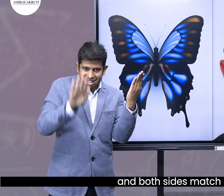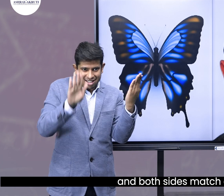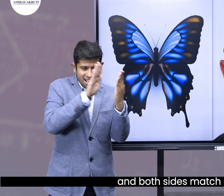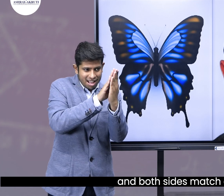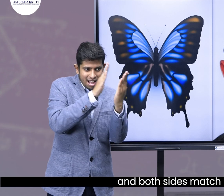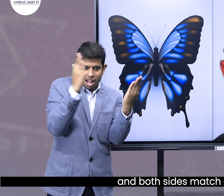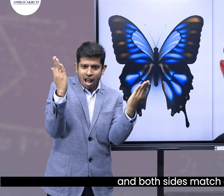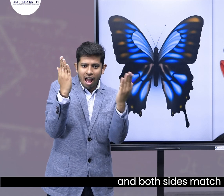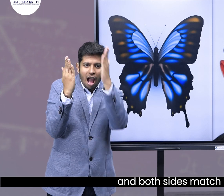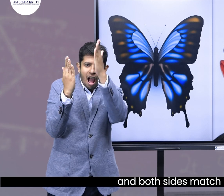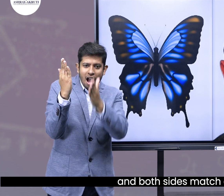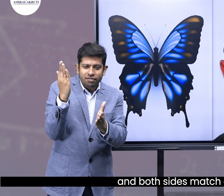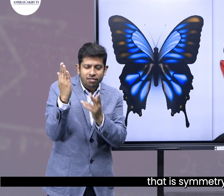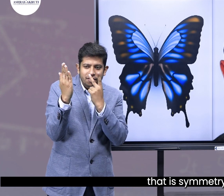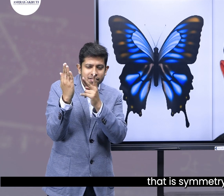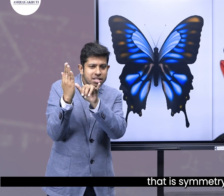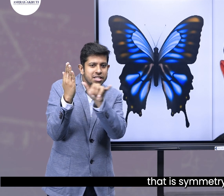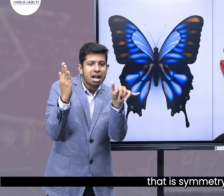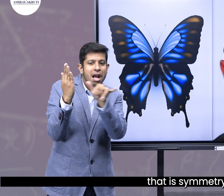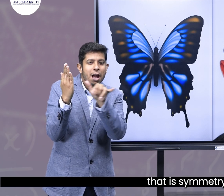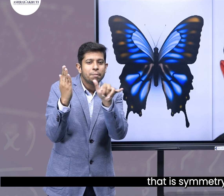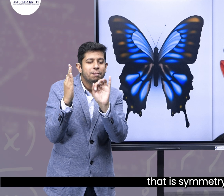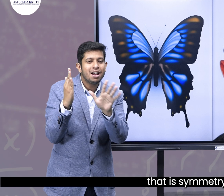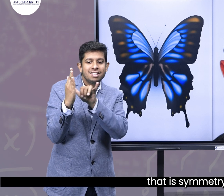exactly, that is symmetry.